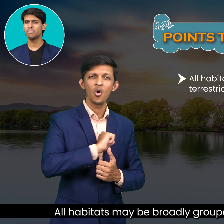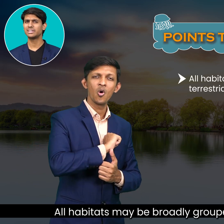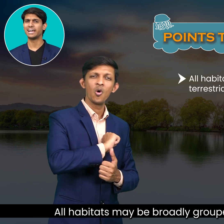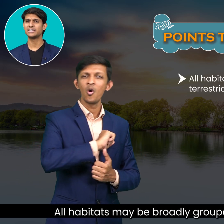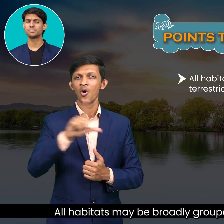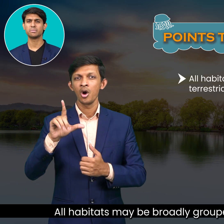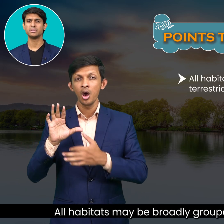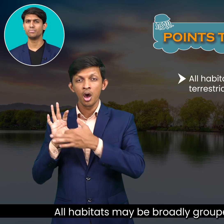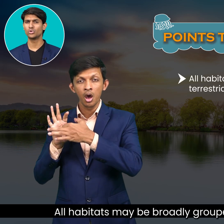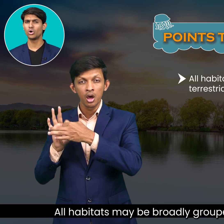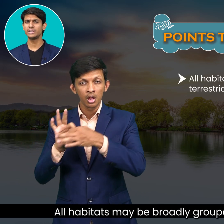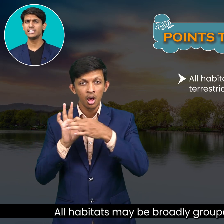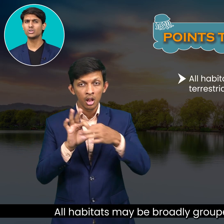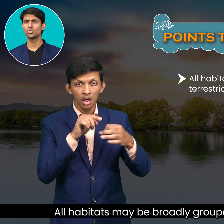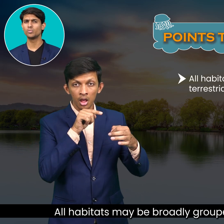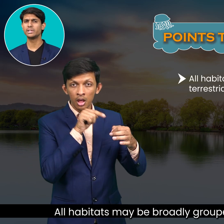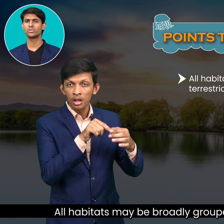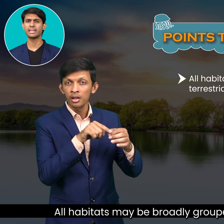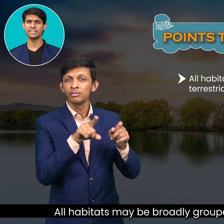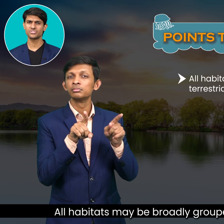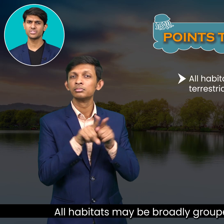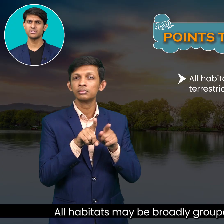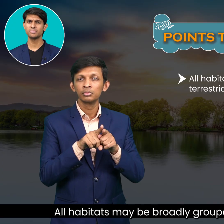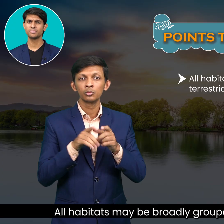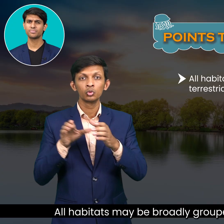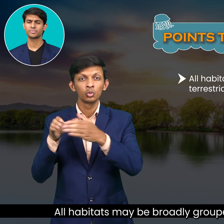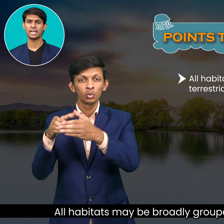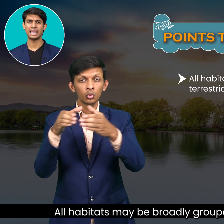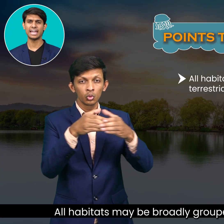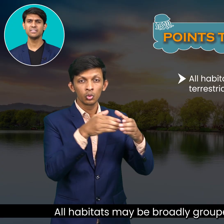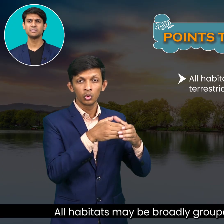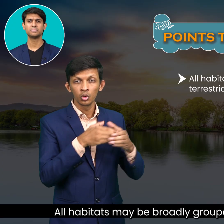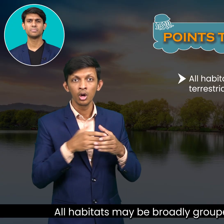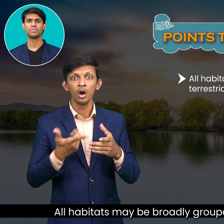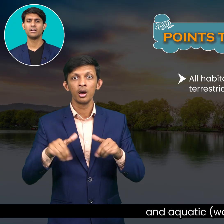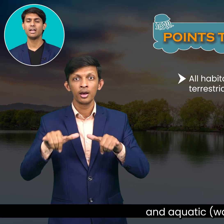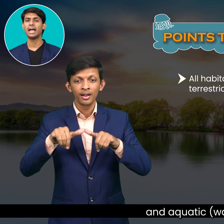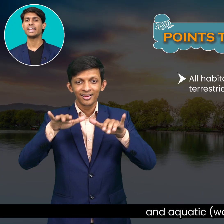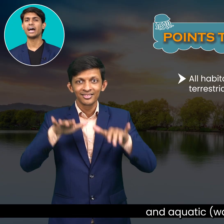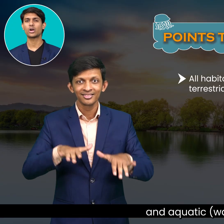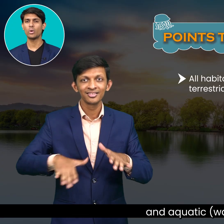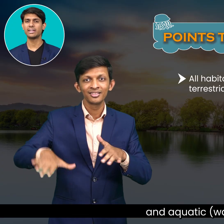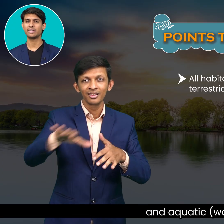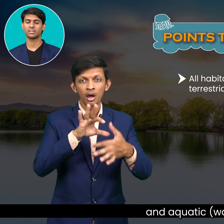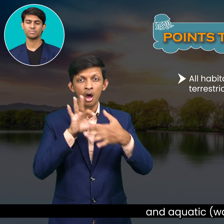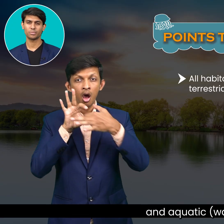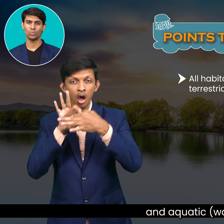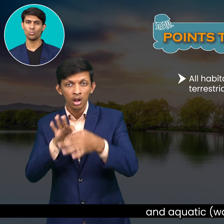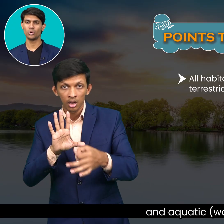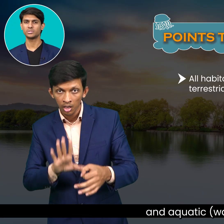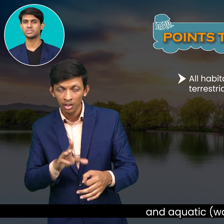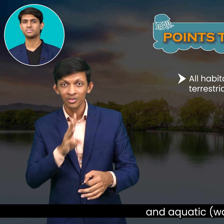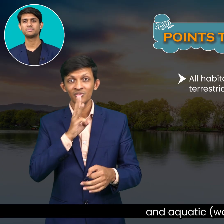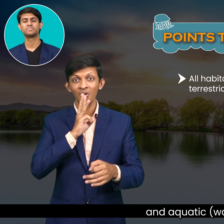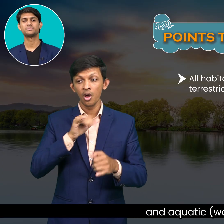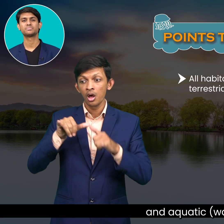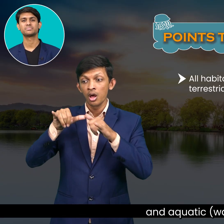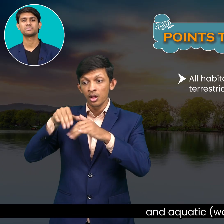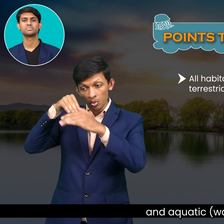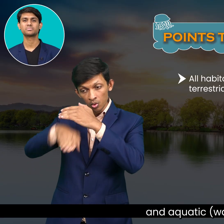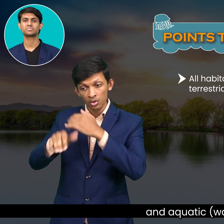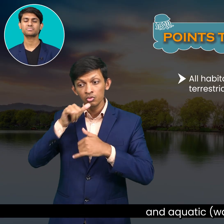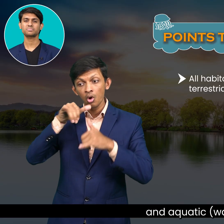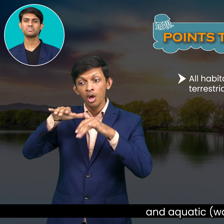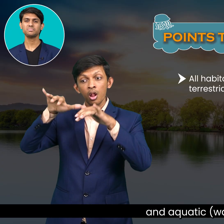All habitats may be broadly grouped into terrestrial, land, and aquatic, water.